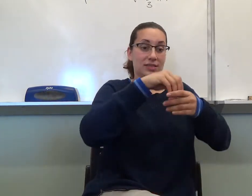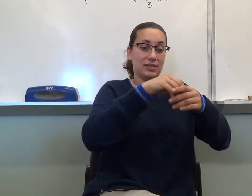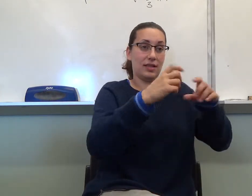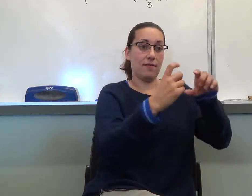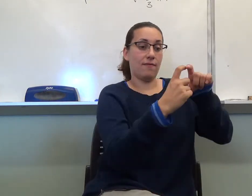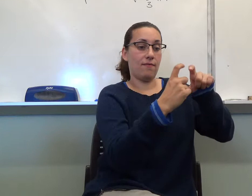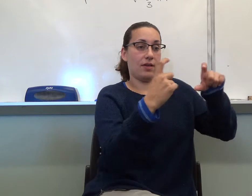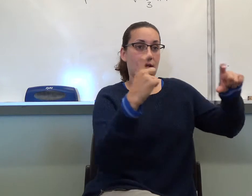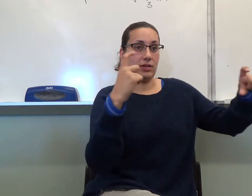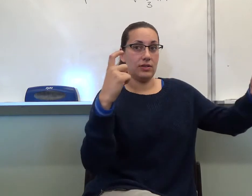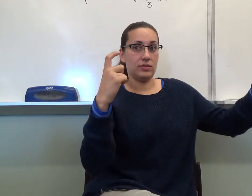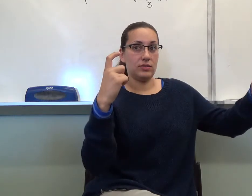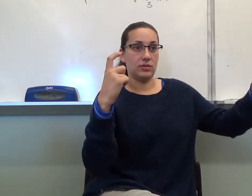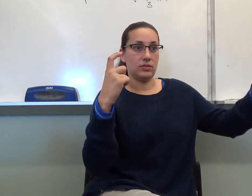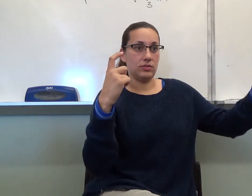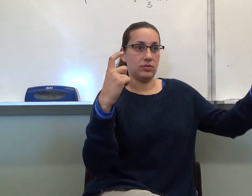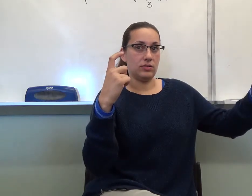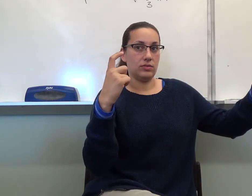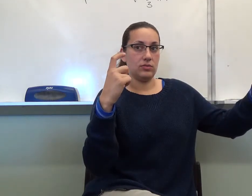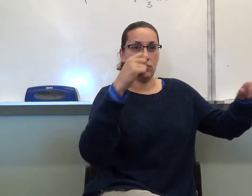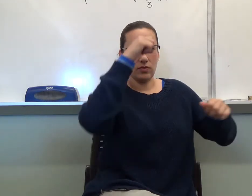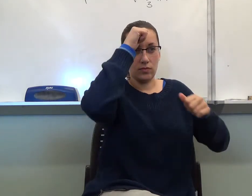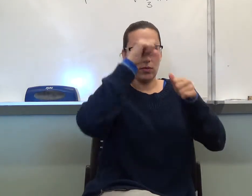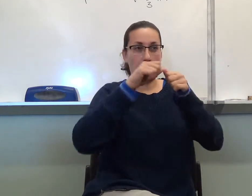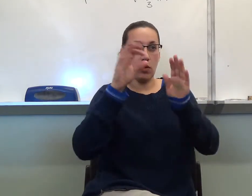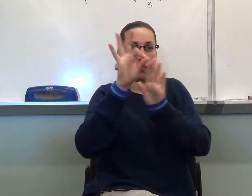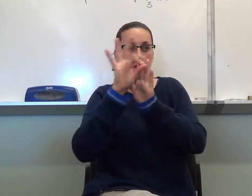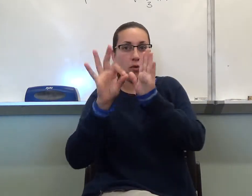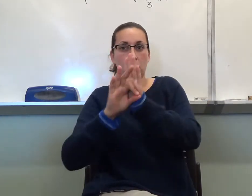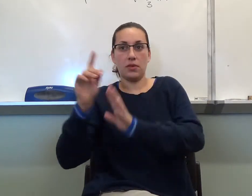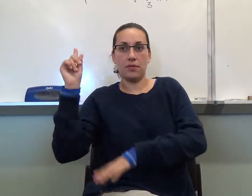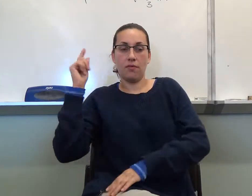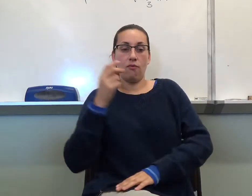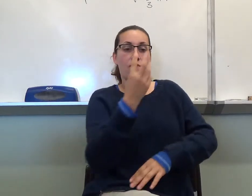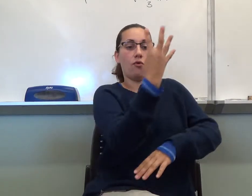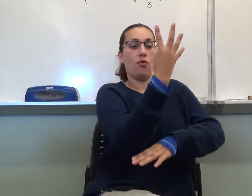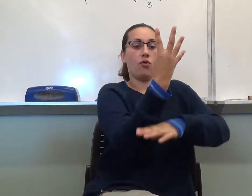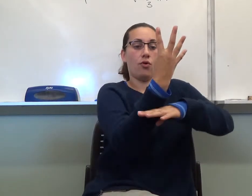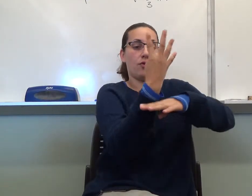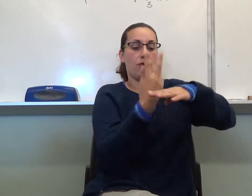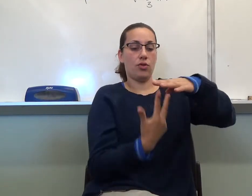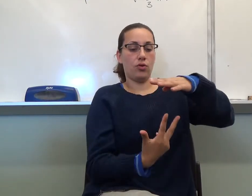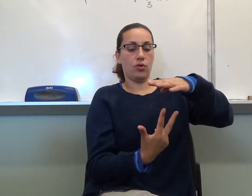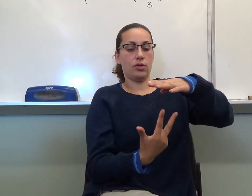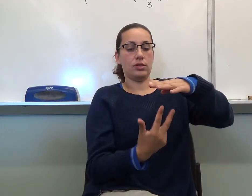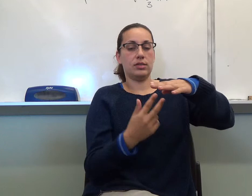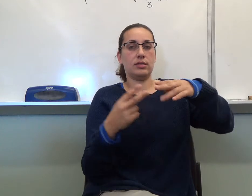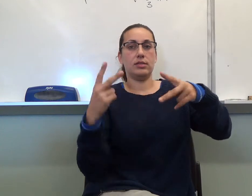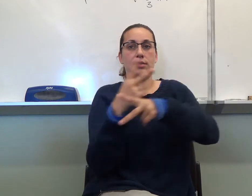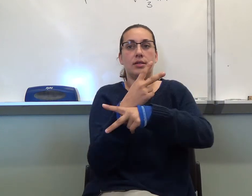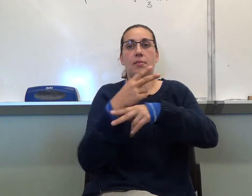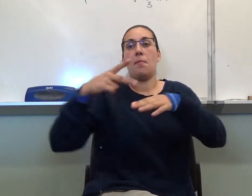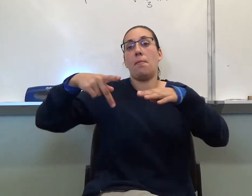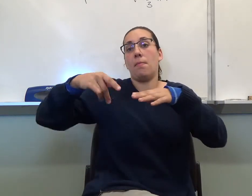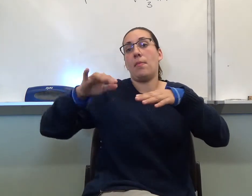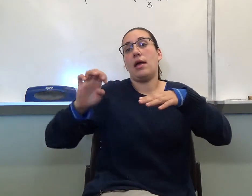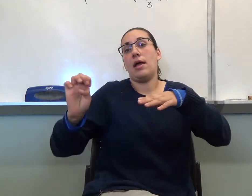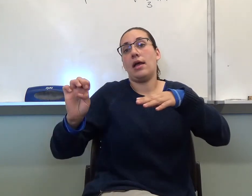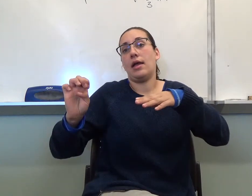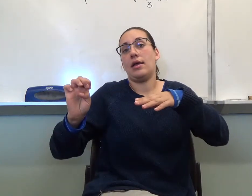there, 4/3 pi 3.14 r cubed. And the r in this case is the same